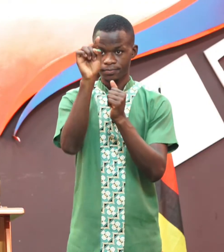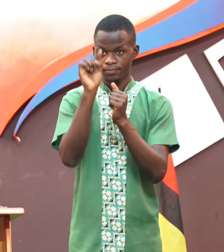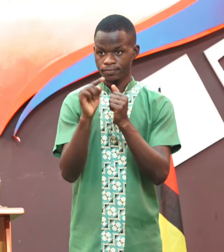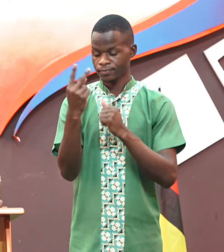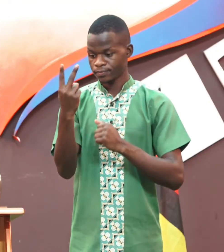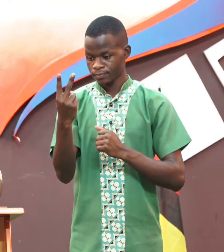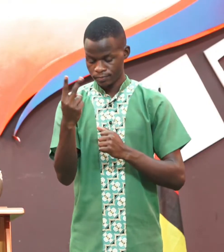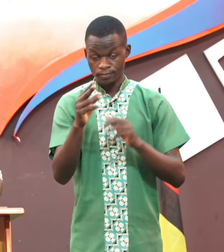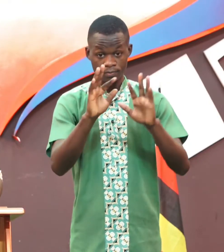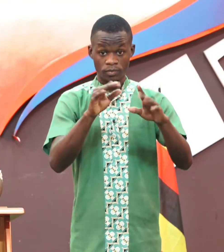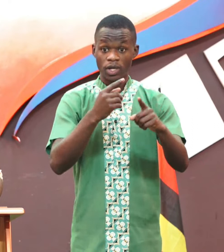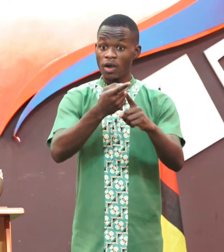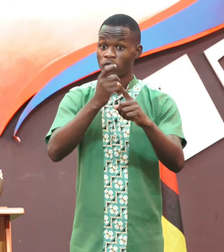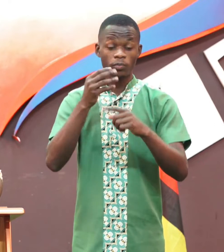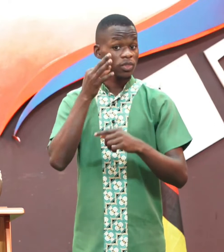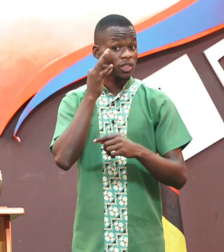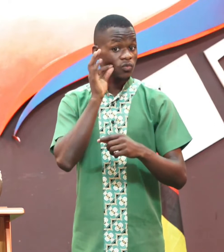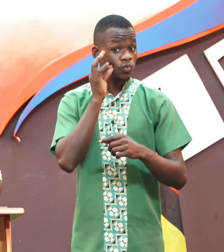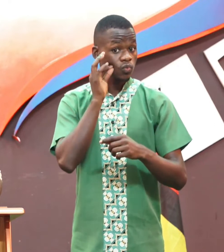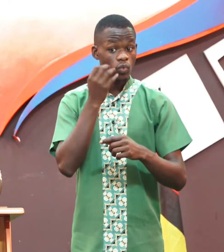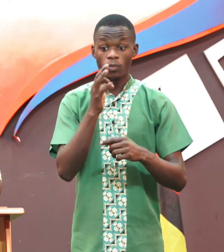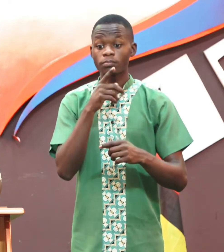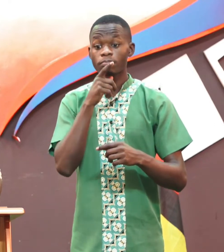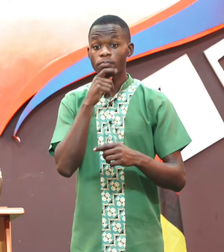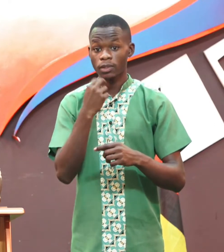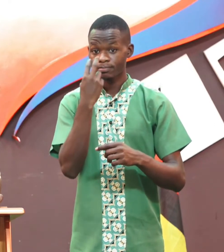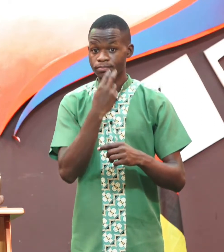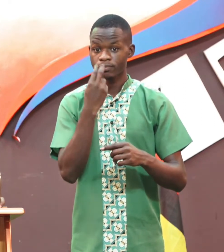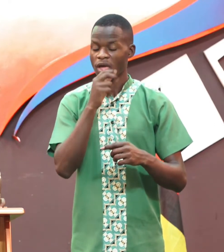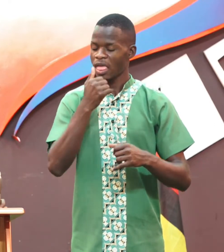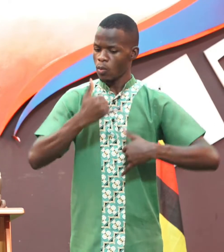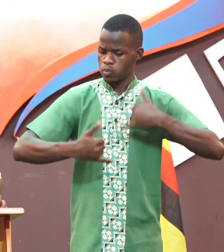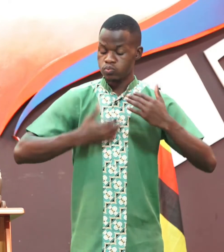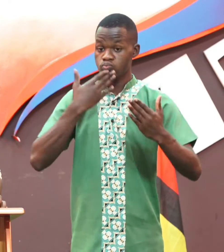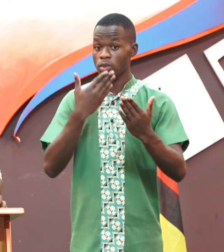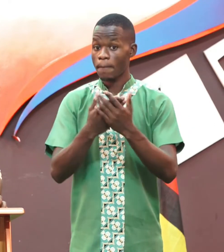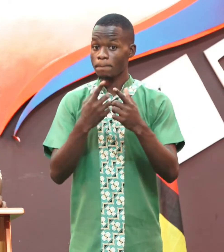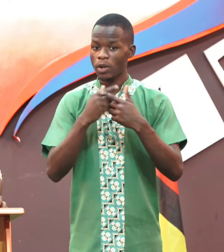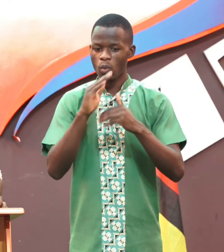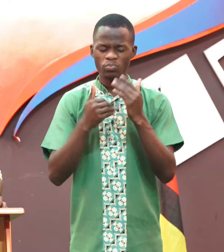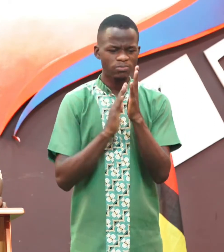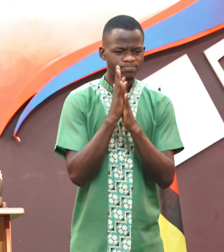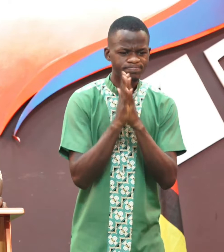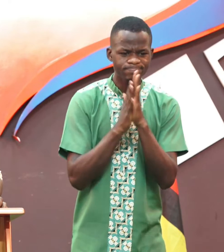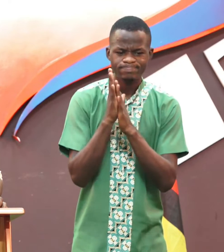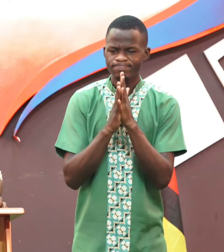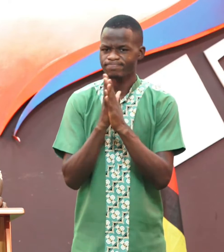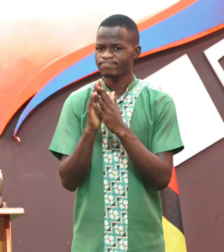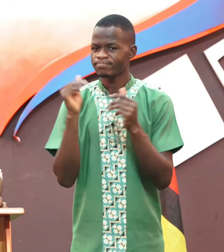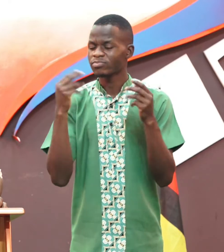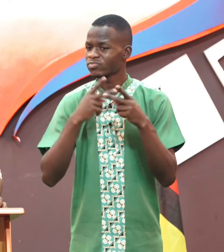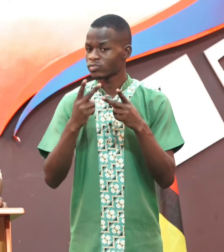the fruit of a man's mouth, he enjoys good. But the desire of the treacherous is